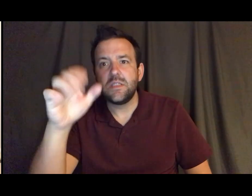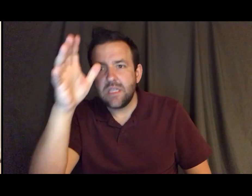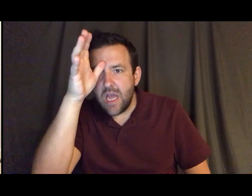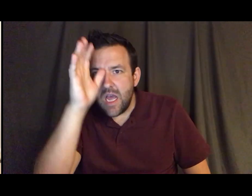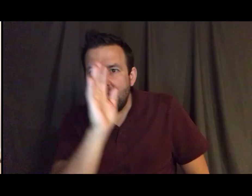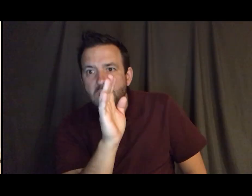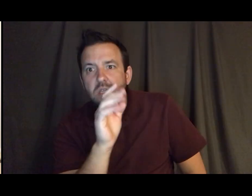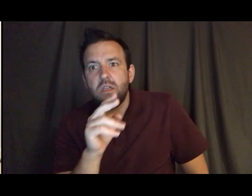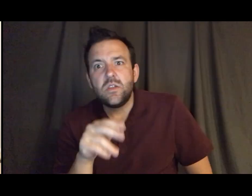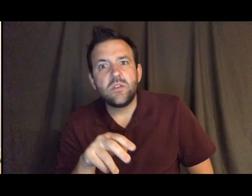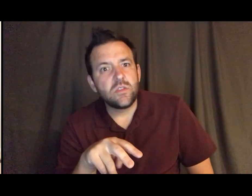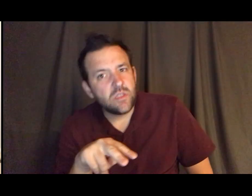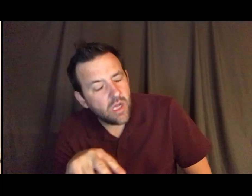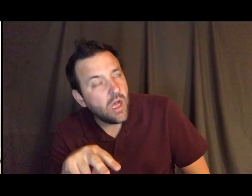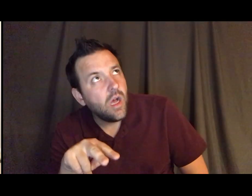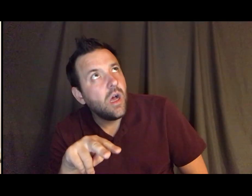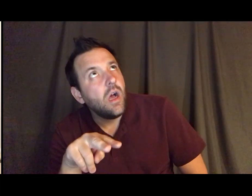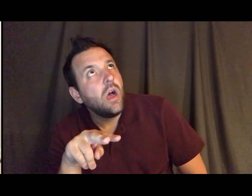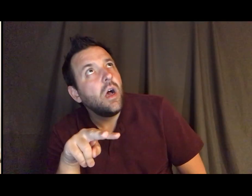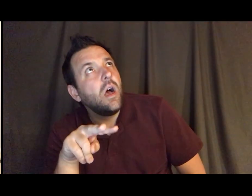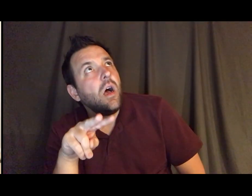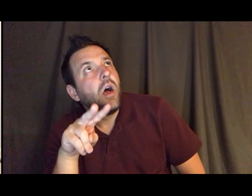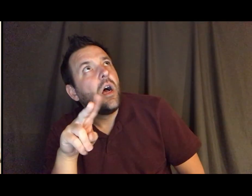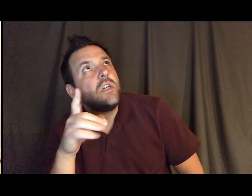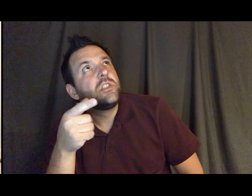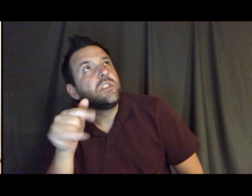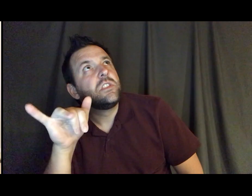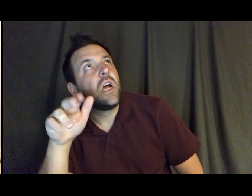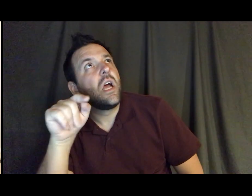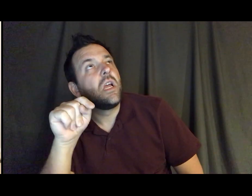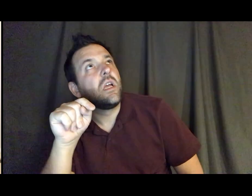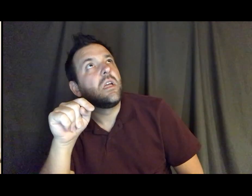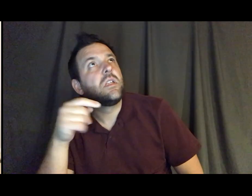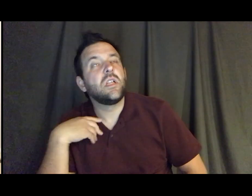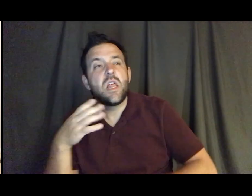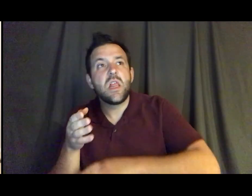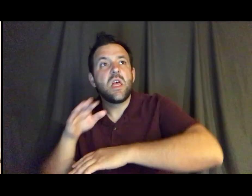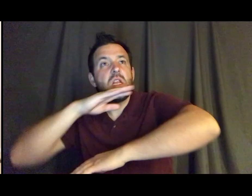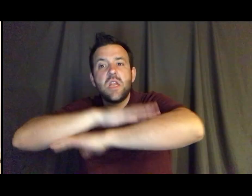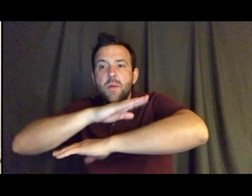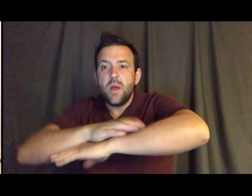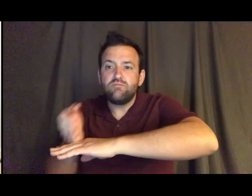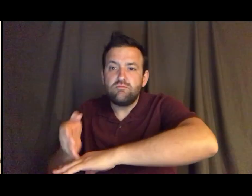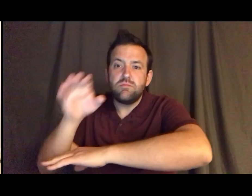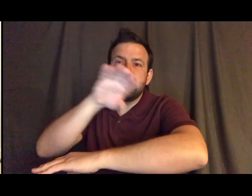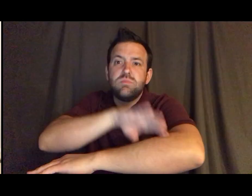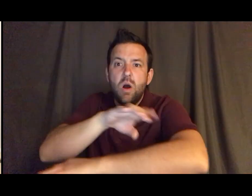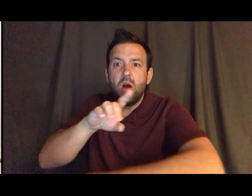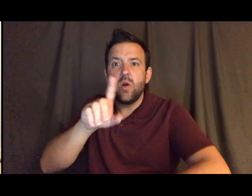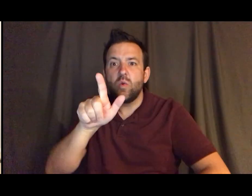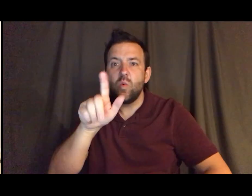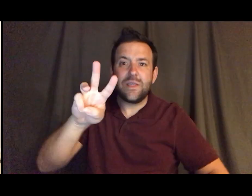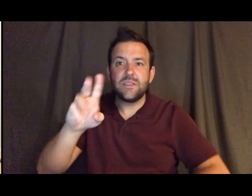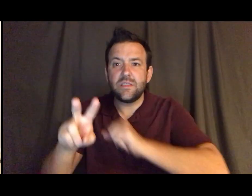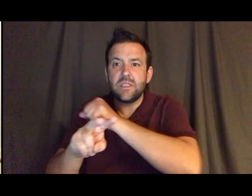were 26 snails, 3 fried octopuses, and 16 bricks